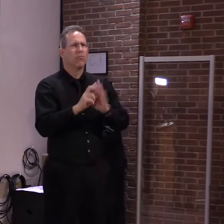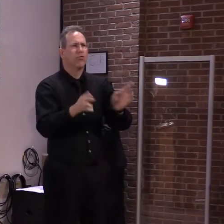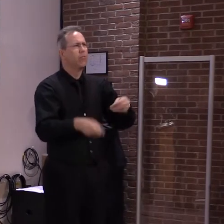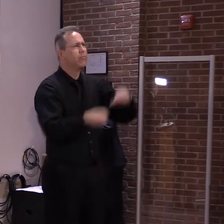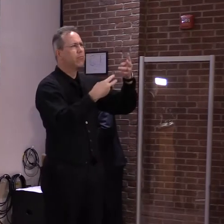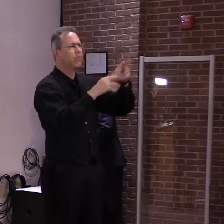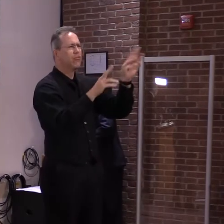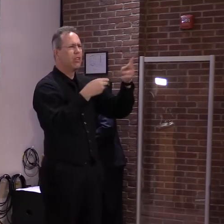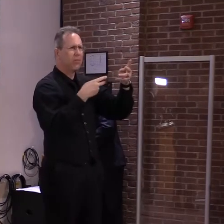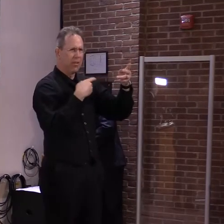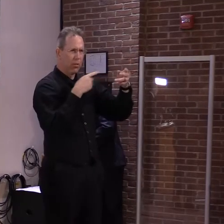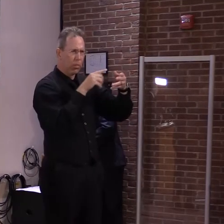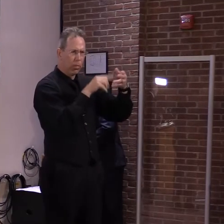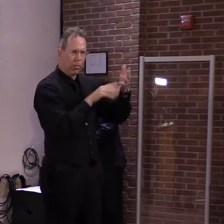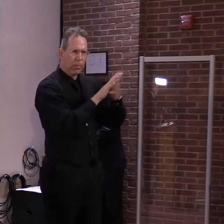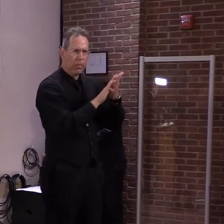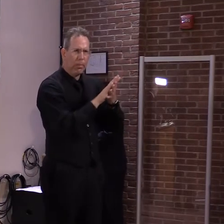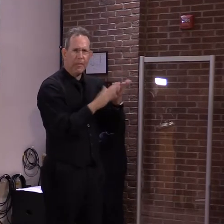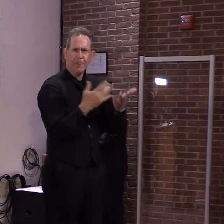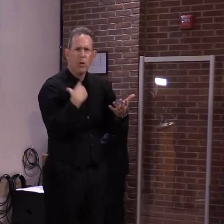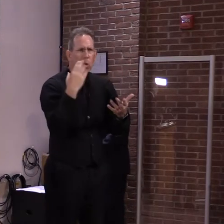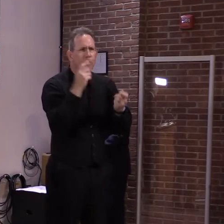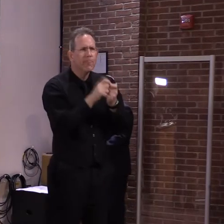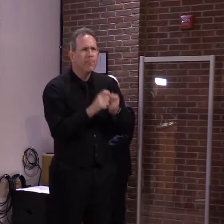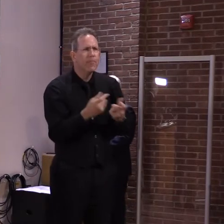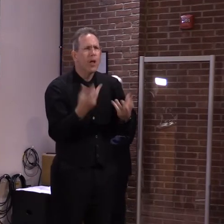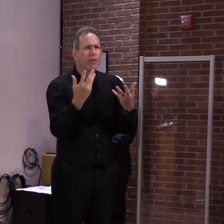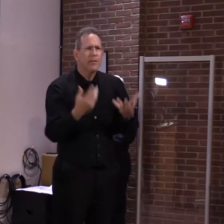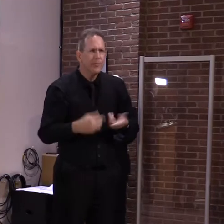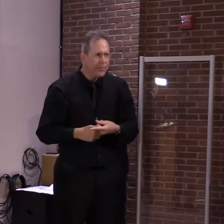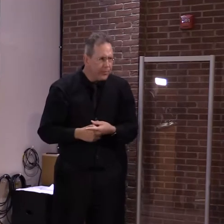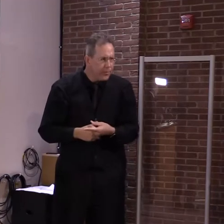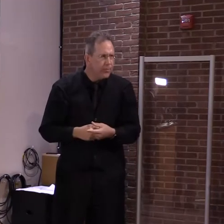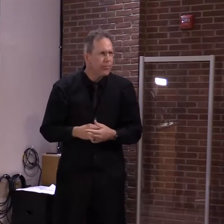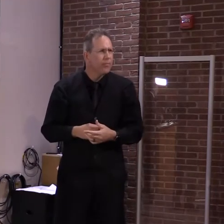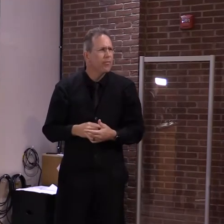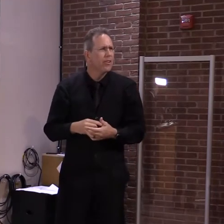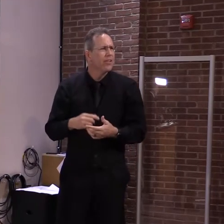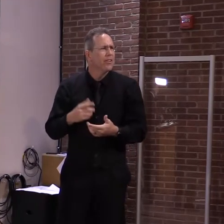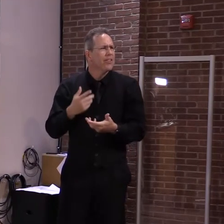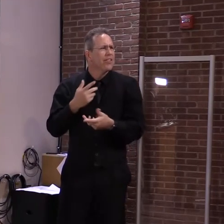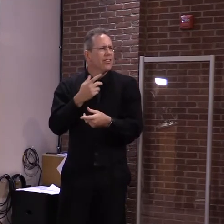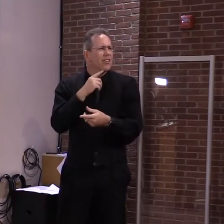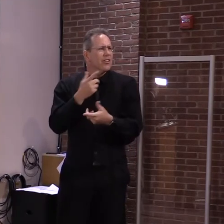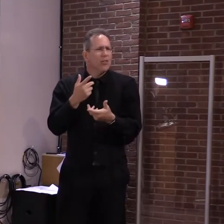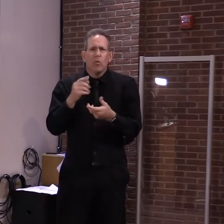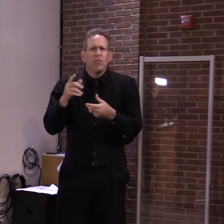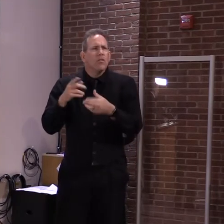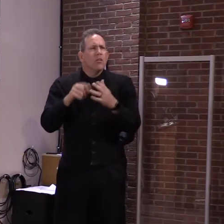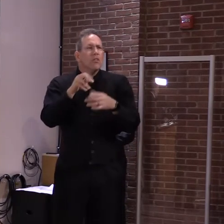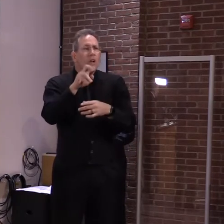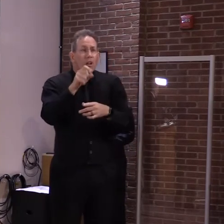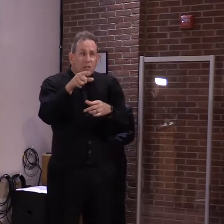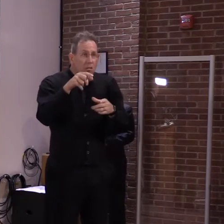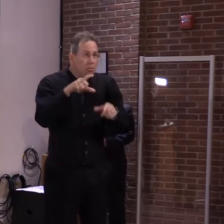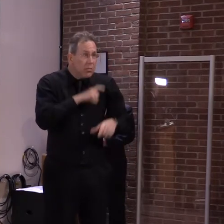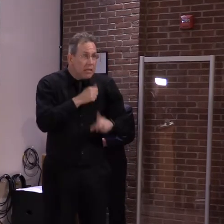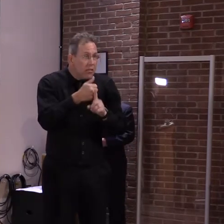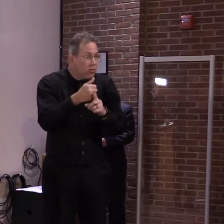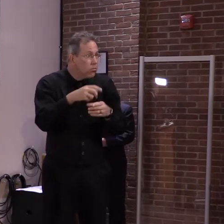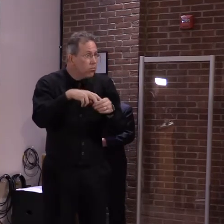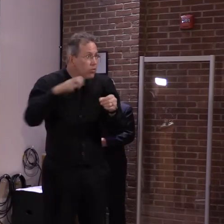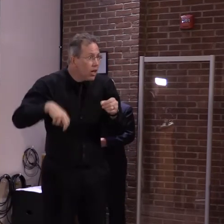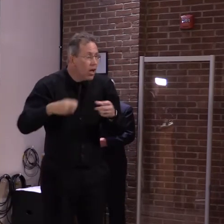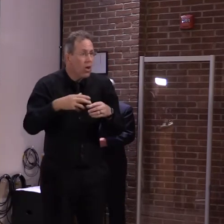their subordinates and think, okay, you know, what's their status? Do I have them available? Yeah, I don't have the answer to